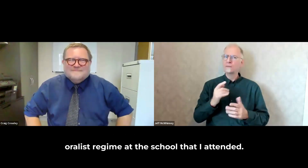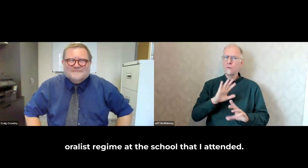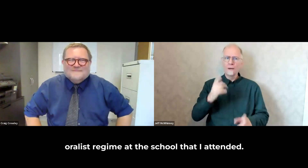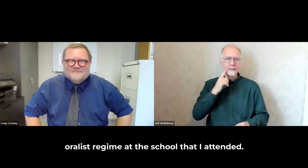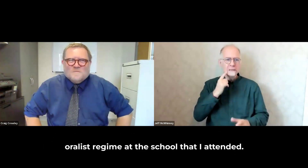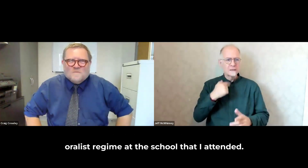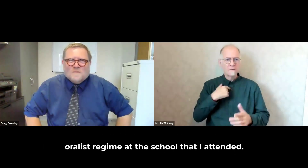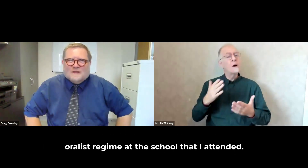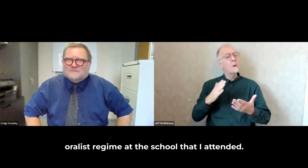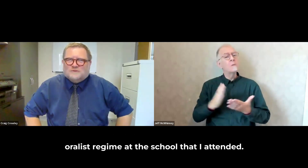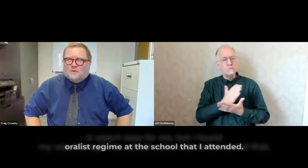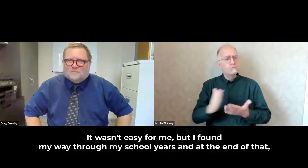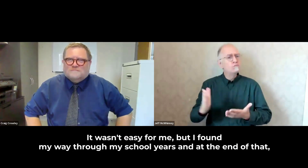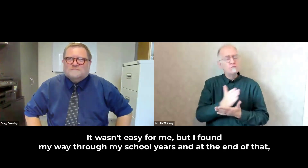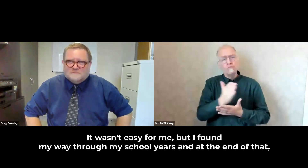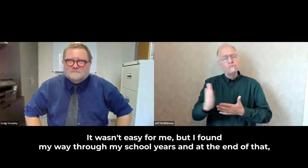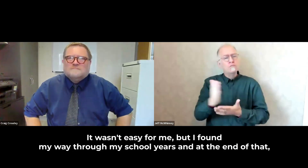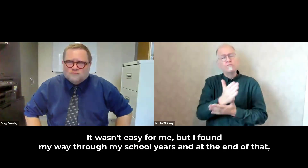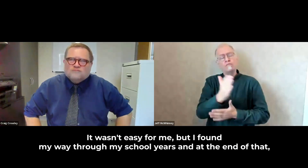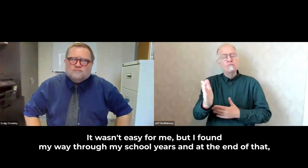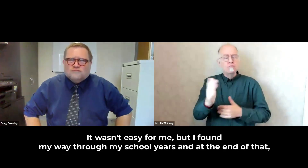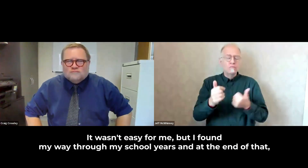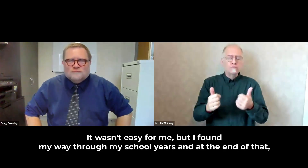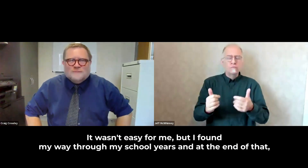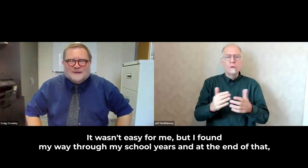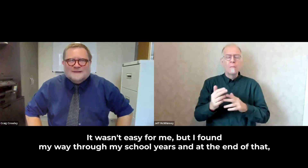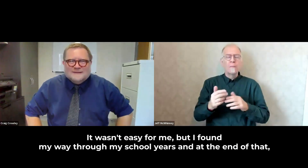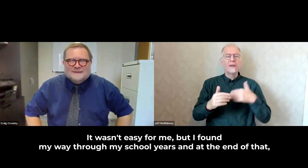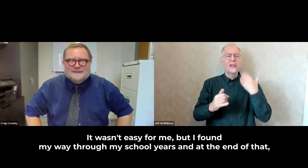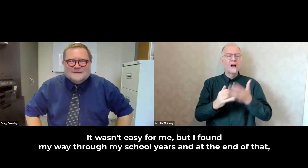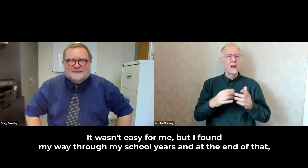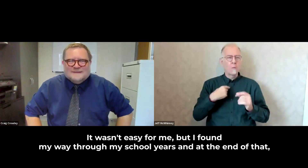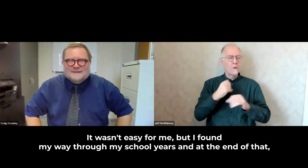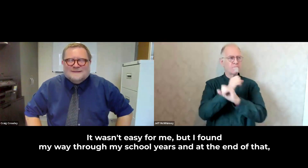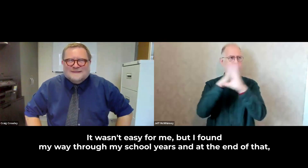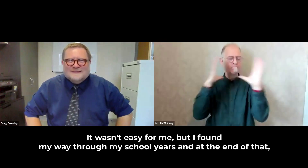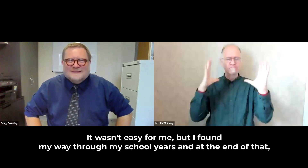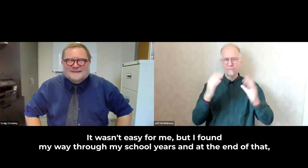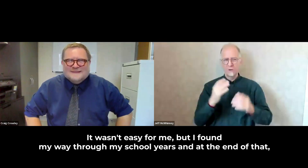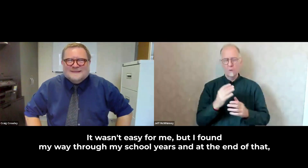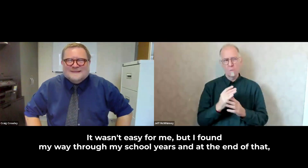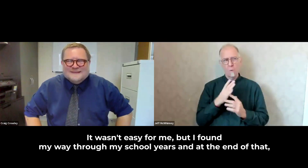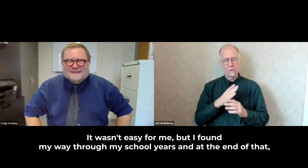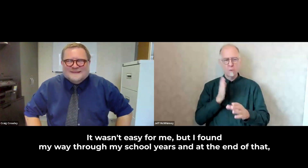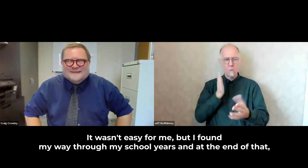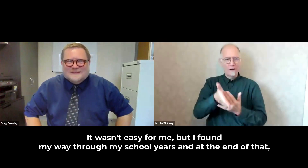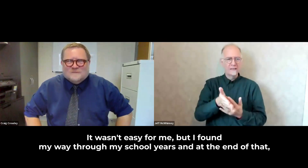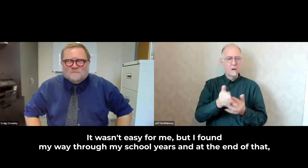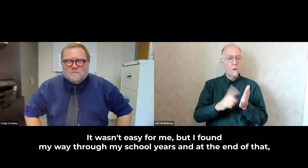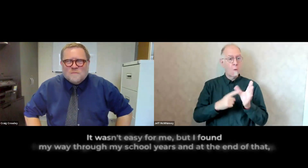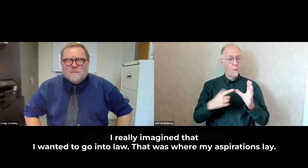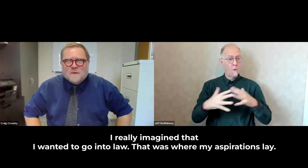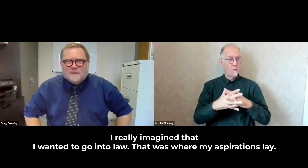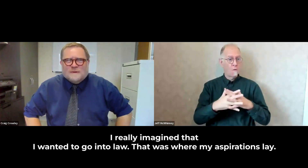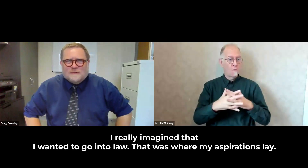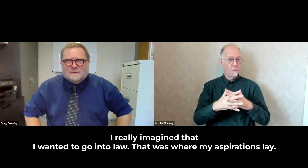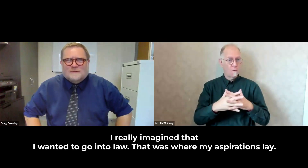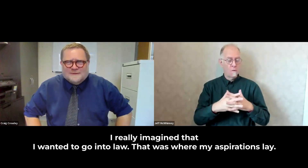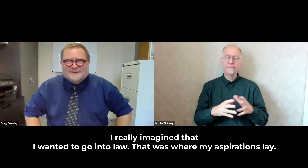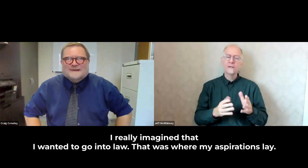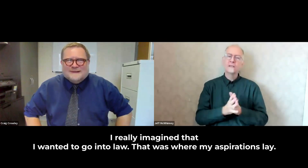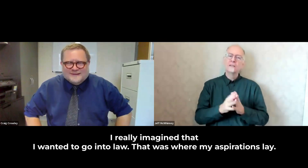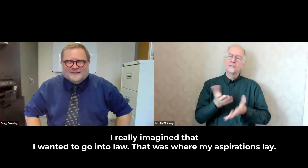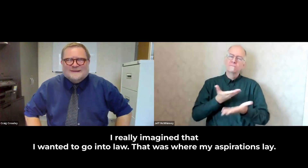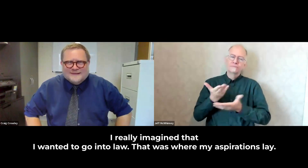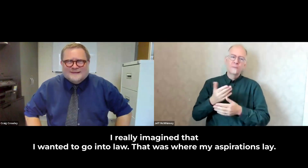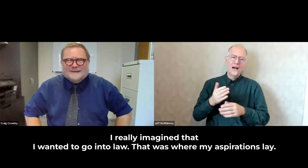regime at the school that I attended. It wasn't easy for me, but I found my way through my school years. And at the end of that, I really imagined